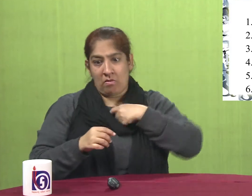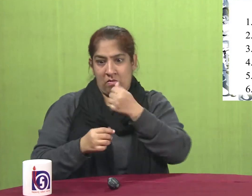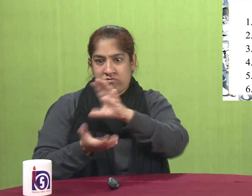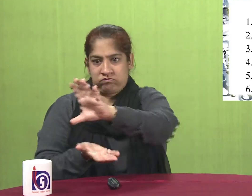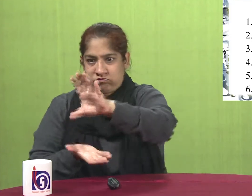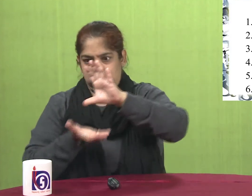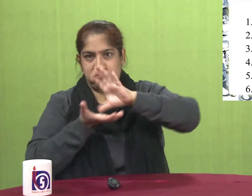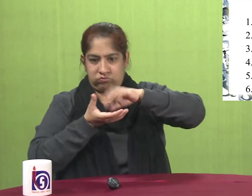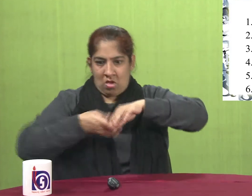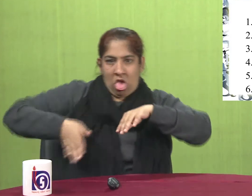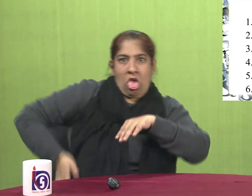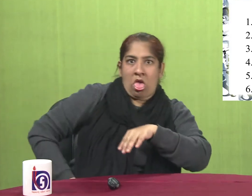to there.